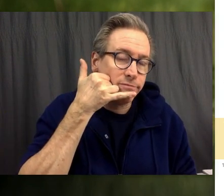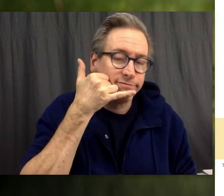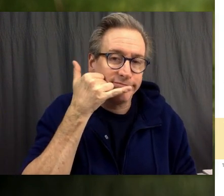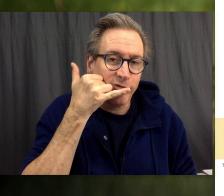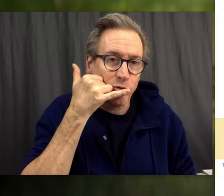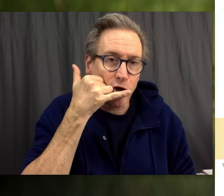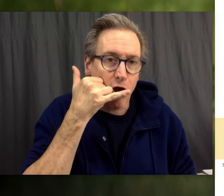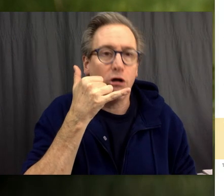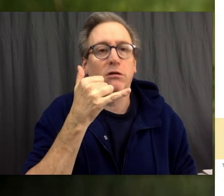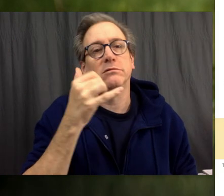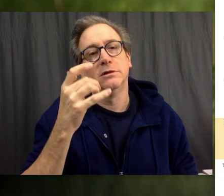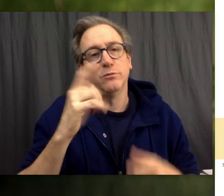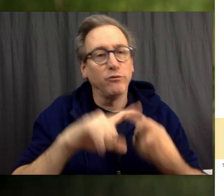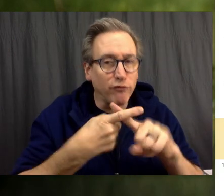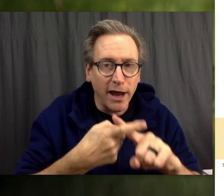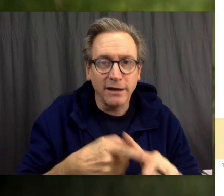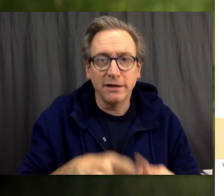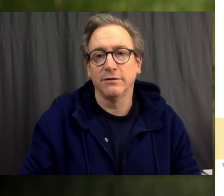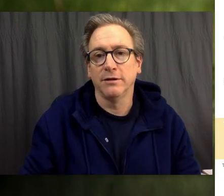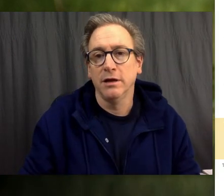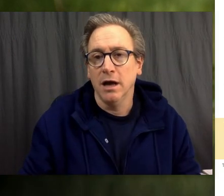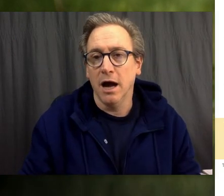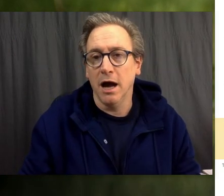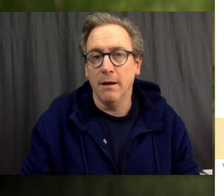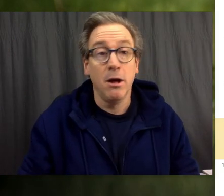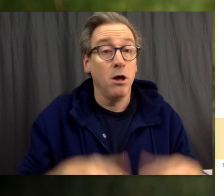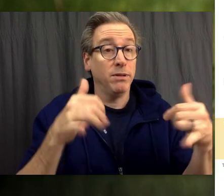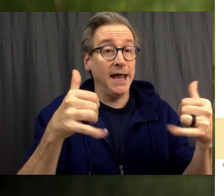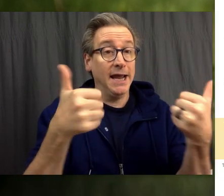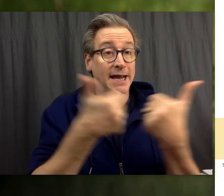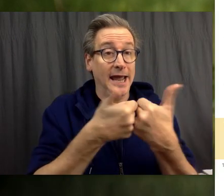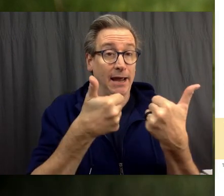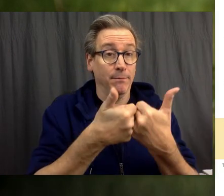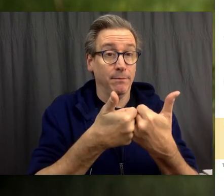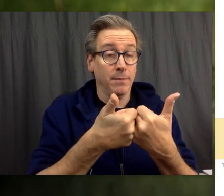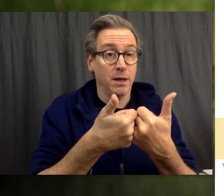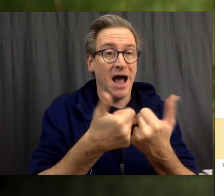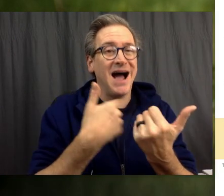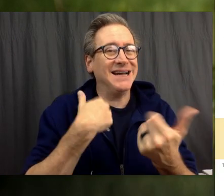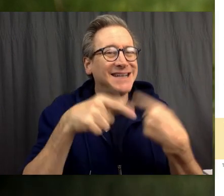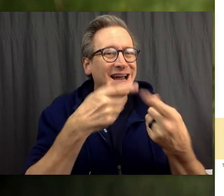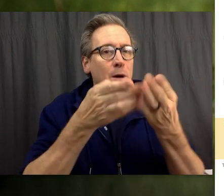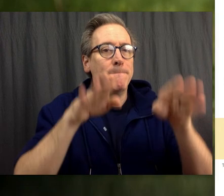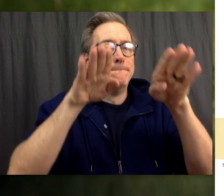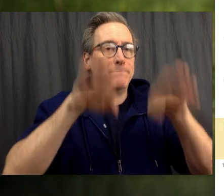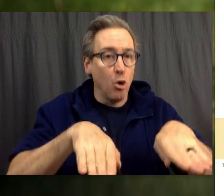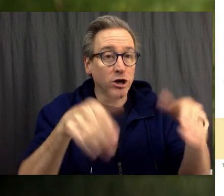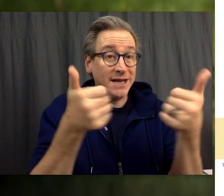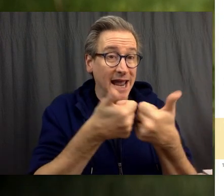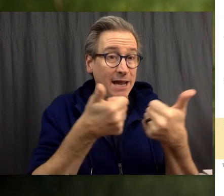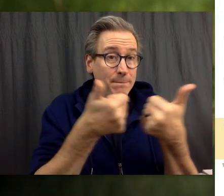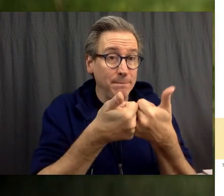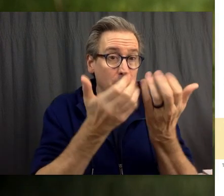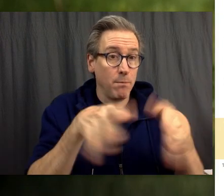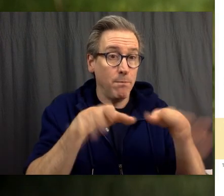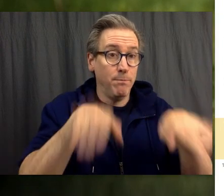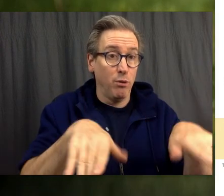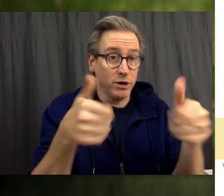Phone call. Friend. Playing game. I sign board